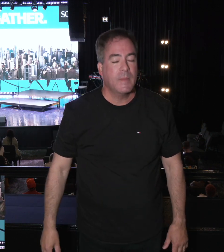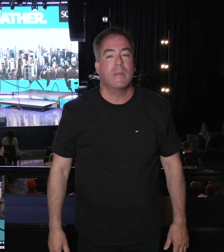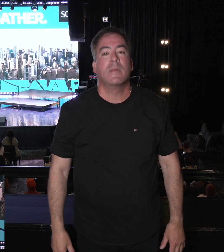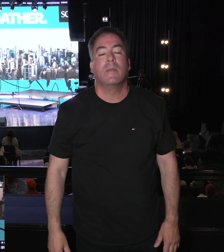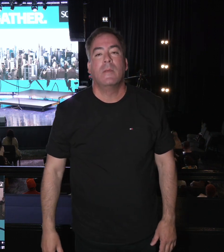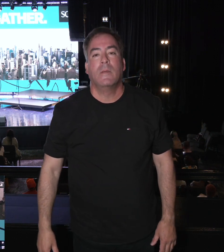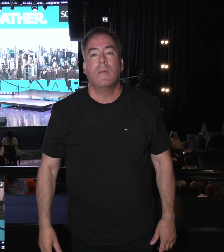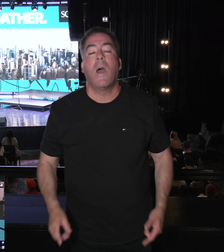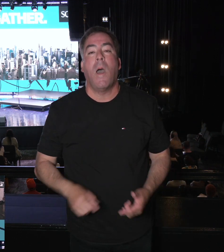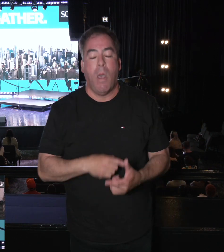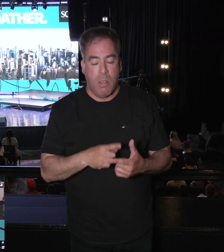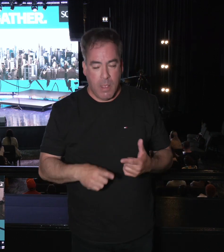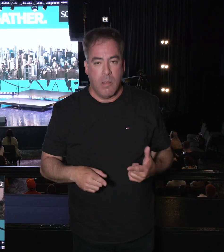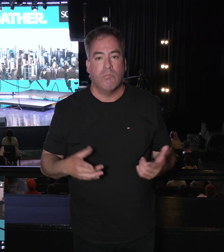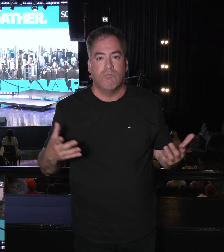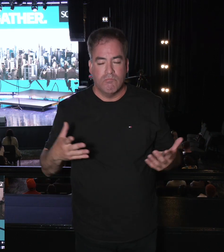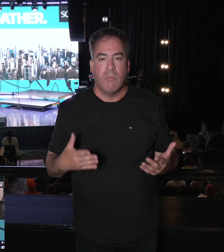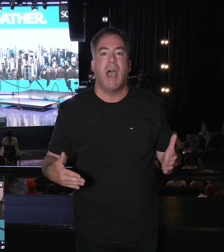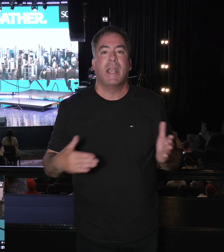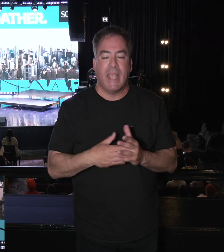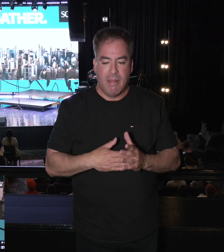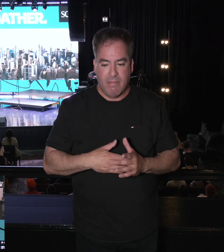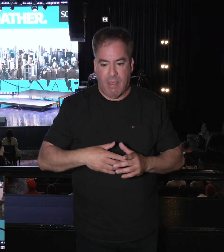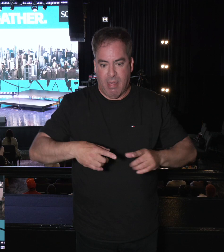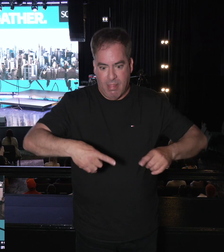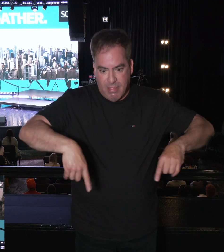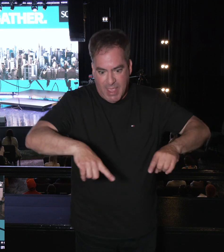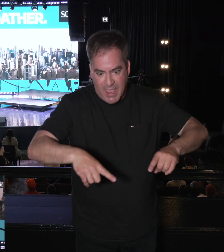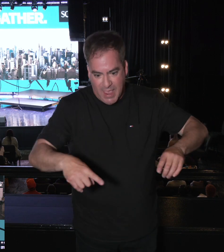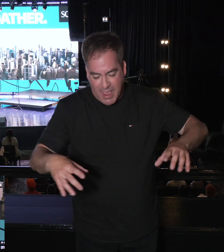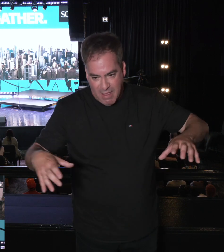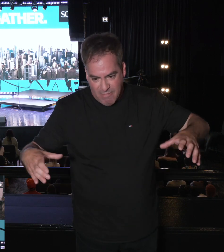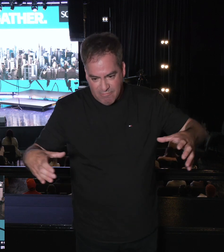Then they gathered.